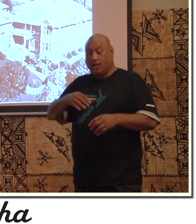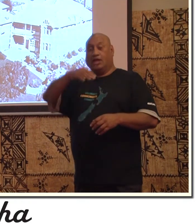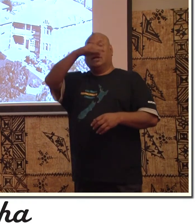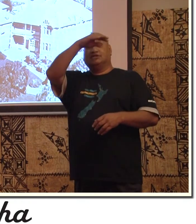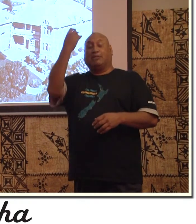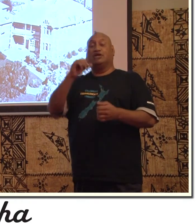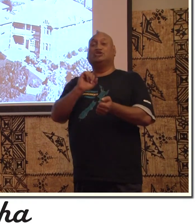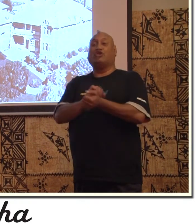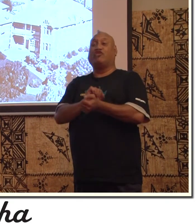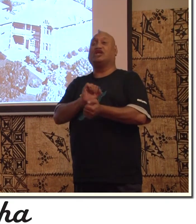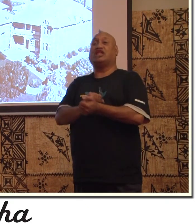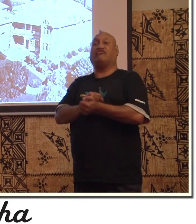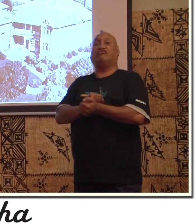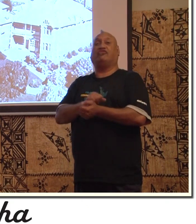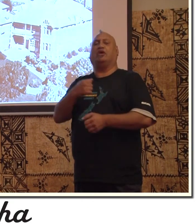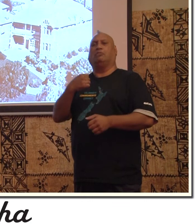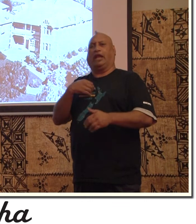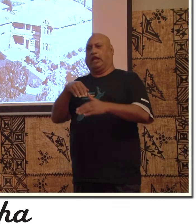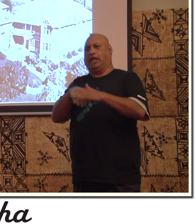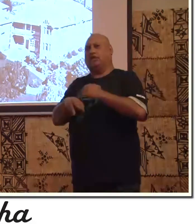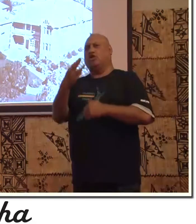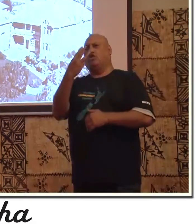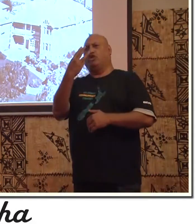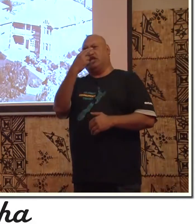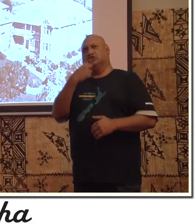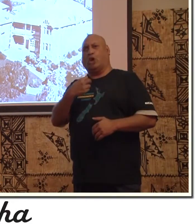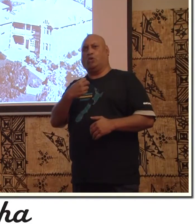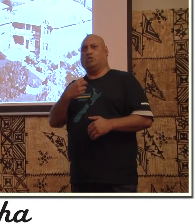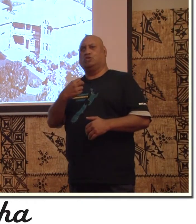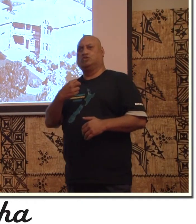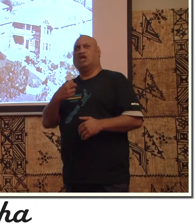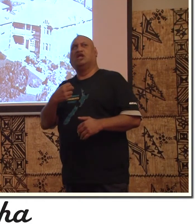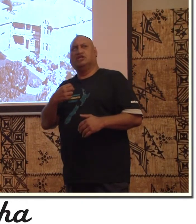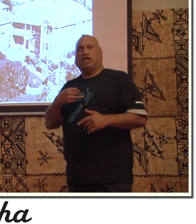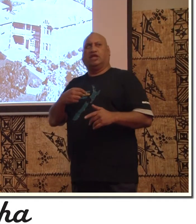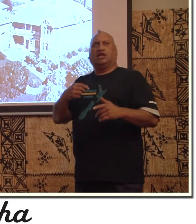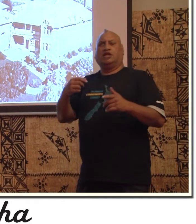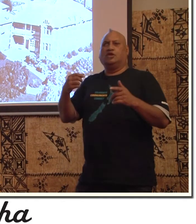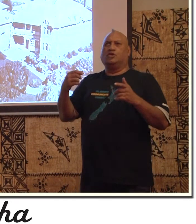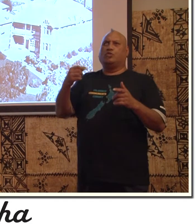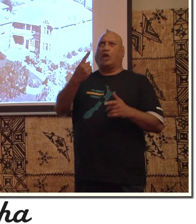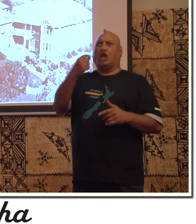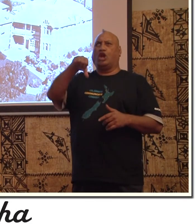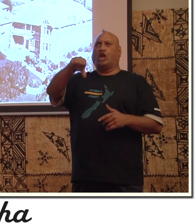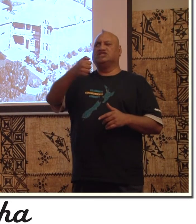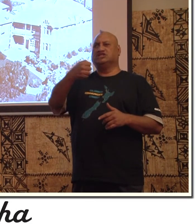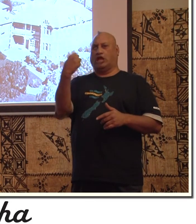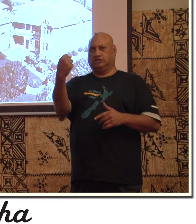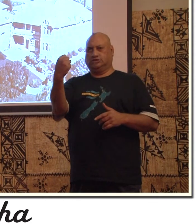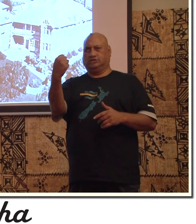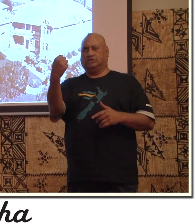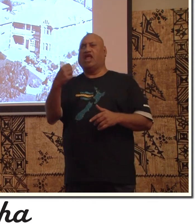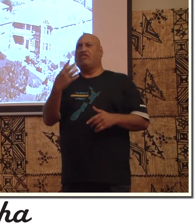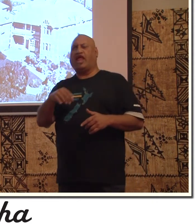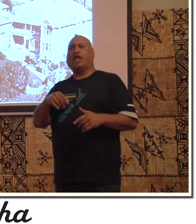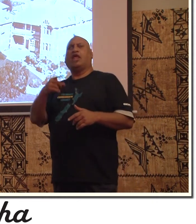This is Vanish. Oh no, I'm wrong. The right name is Sumner School for Deaf. I was 3 when I first went to Sumner. That